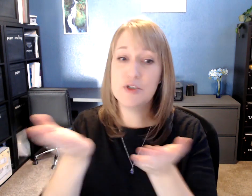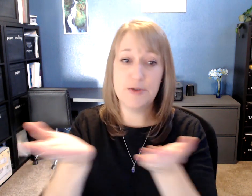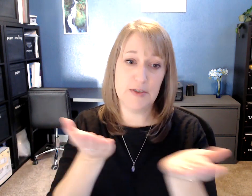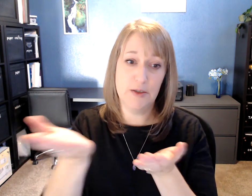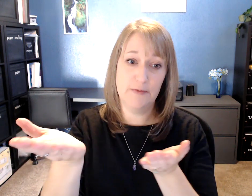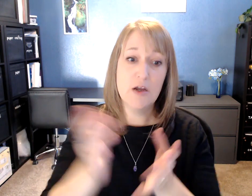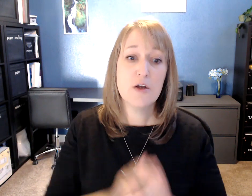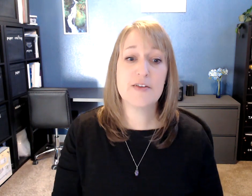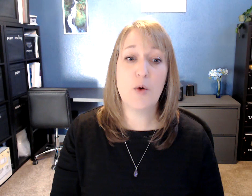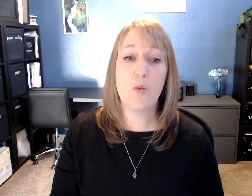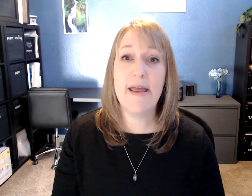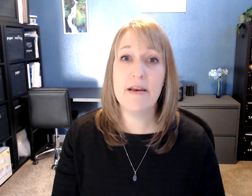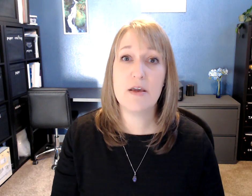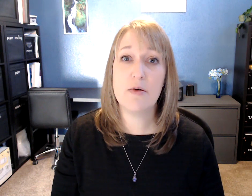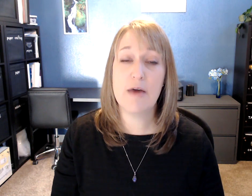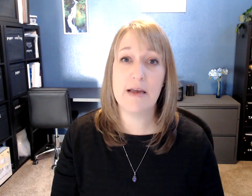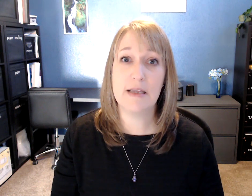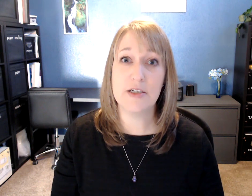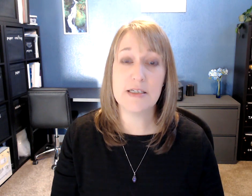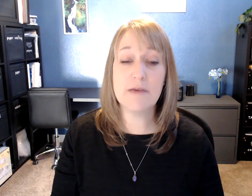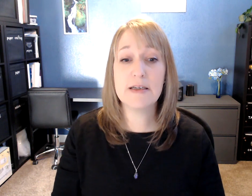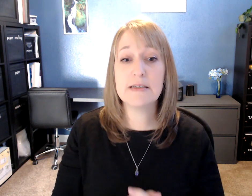to serve. So when you add the agent suffix,